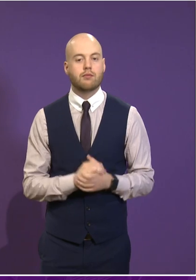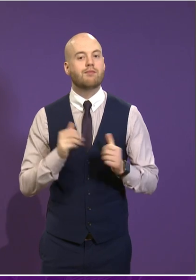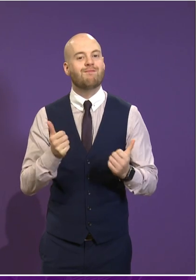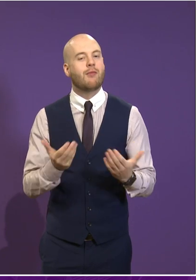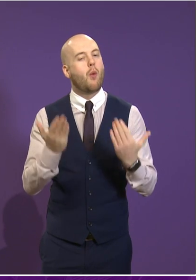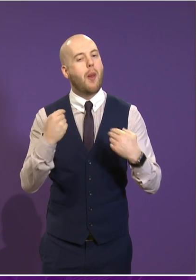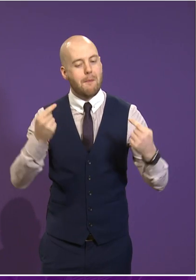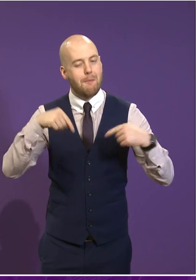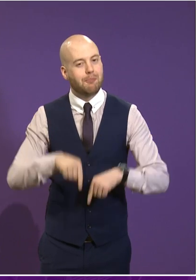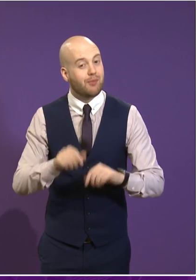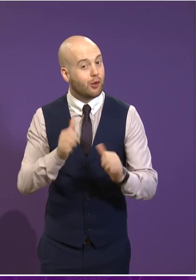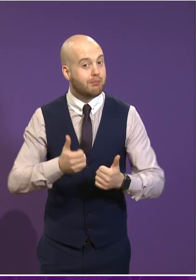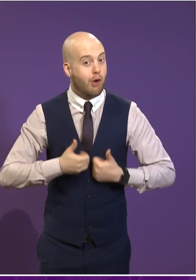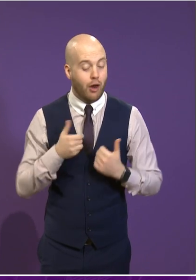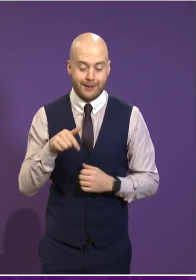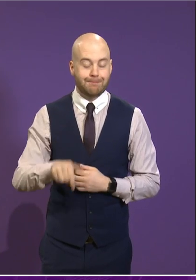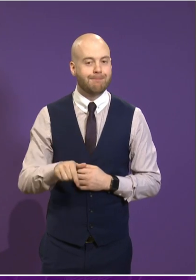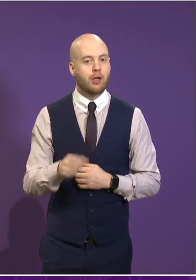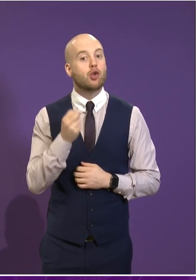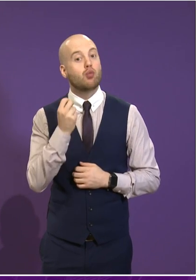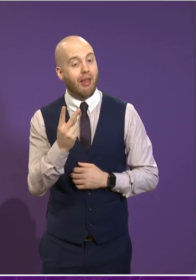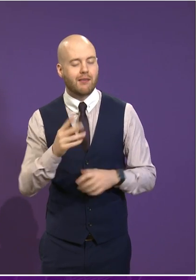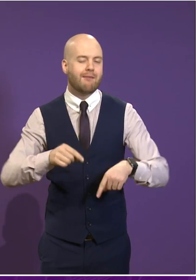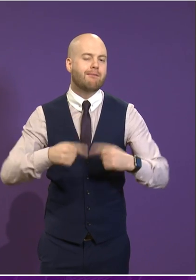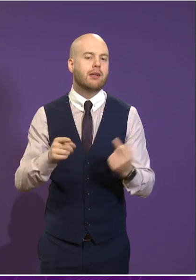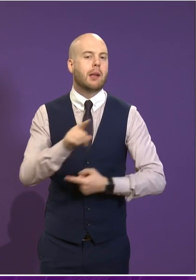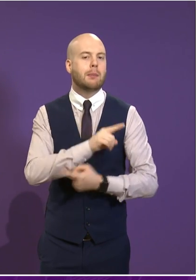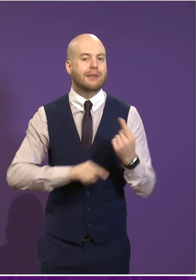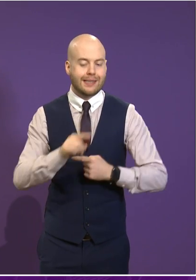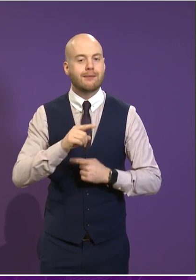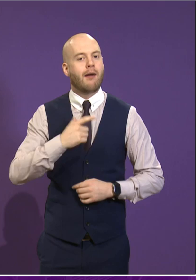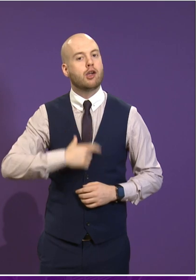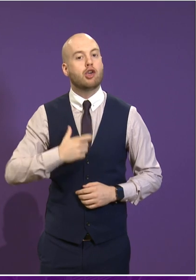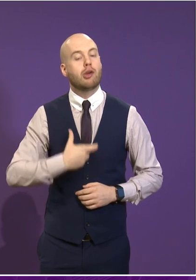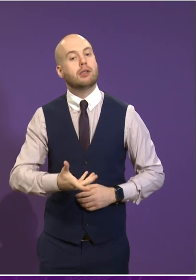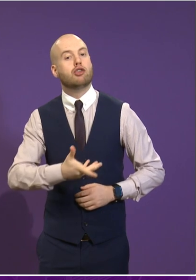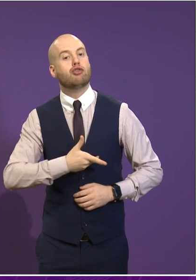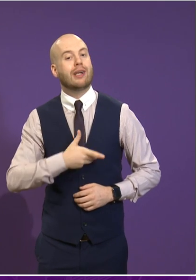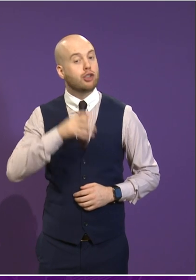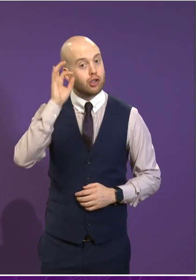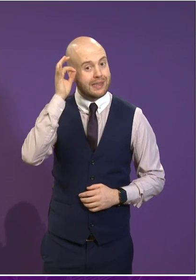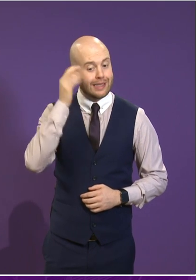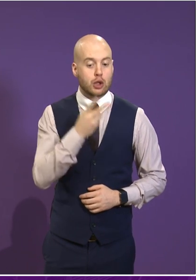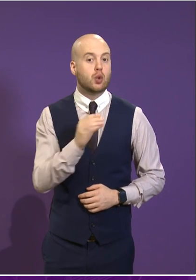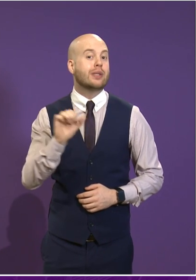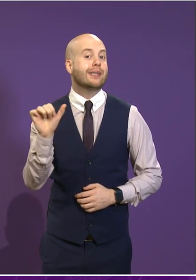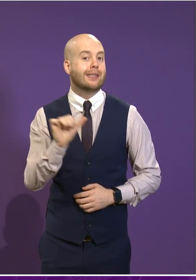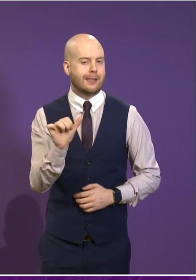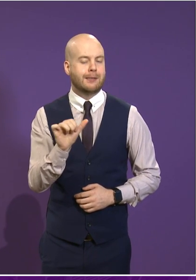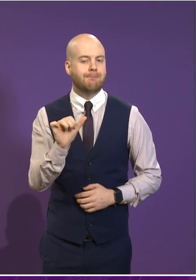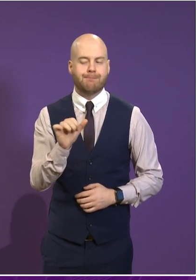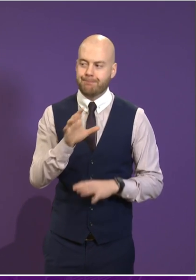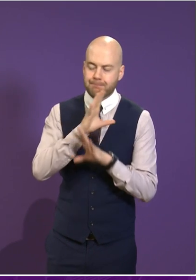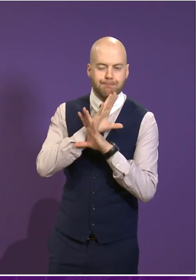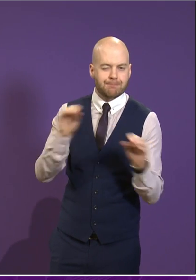Welcome and good morning to this, the 12th and final meeting of the Equalities and Human Rights Committee of 2016. Can I make the usual request that mobile phones are